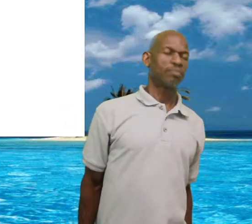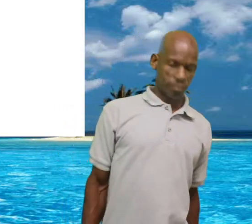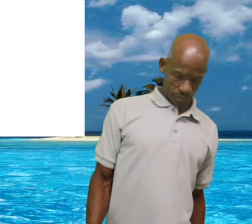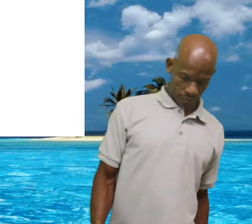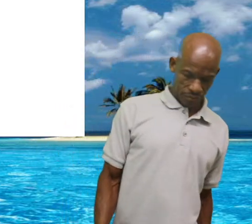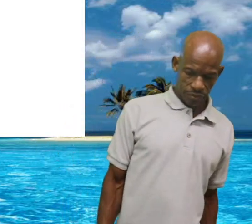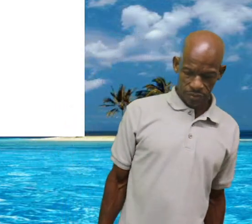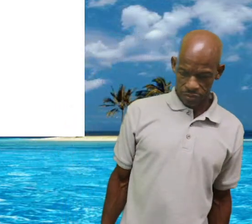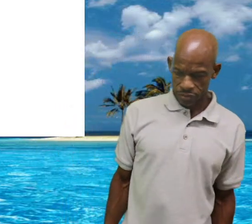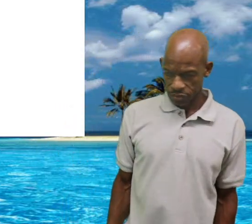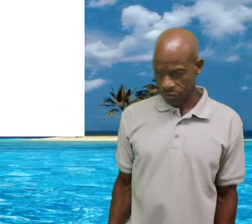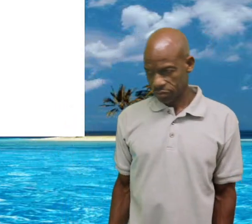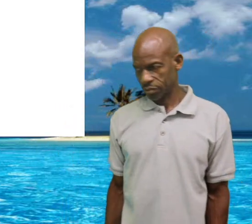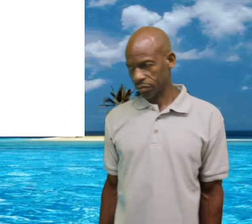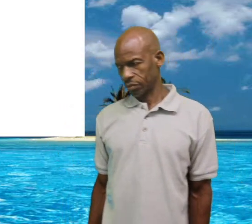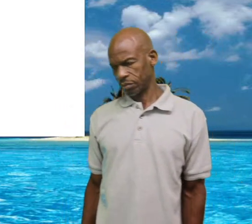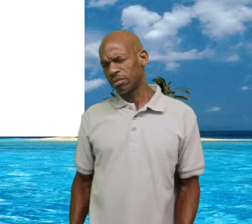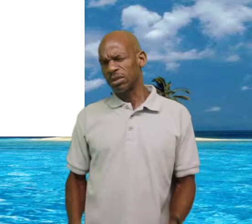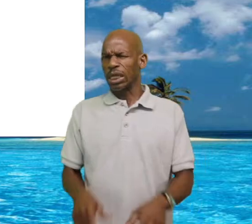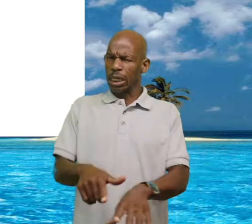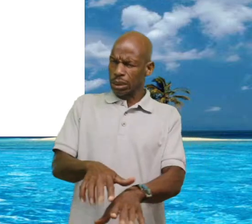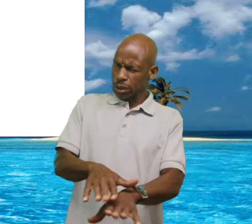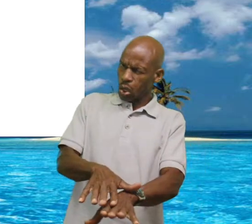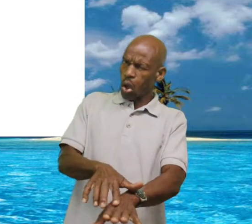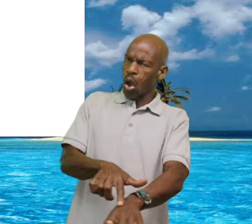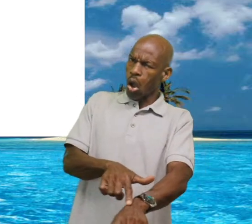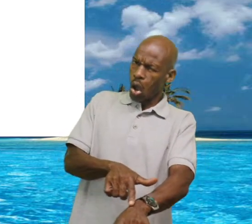I know we spend a little time on the adjective, but it is necessary.